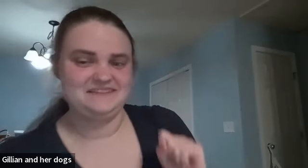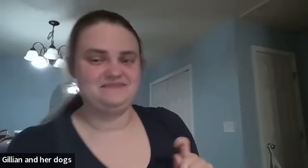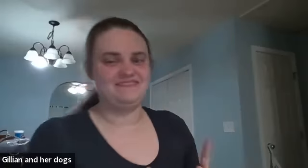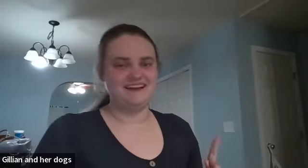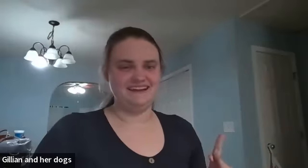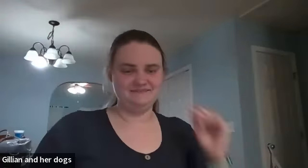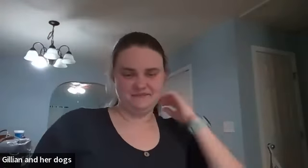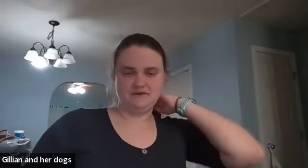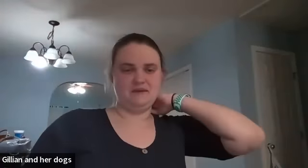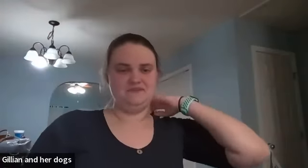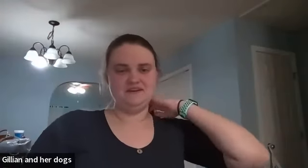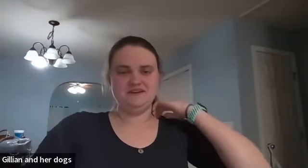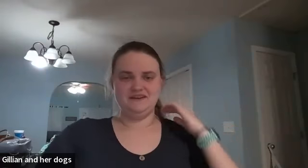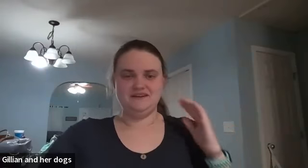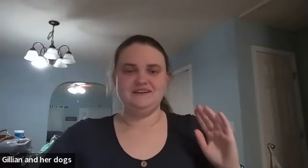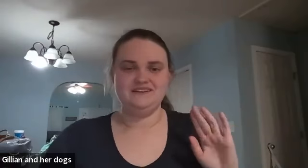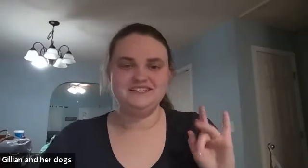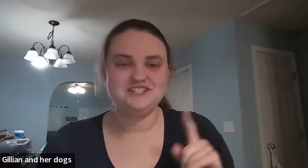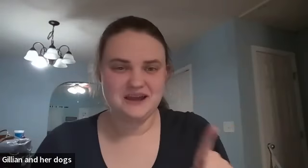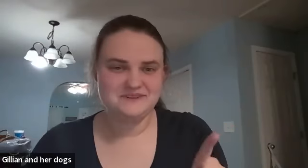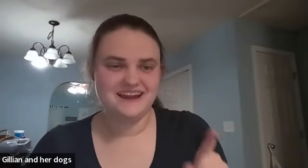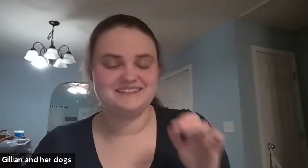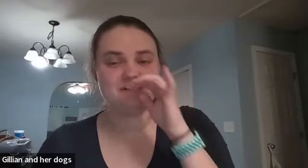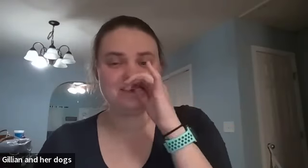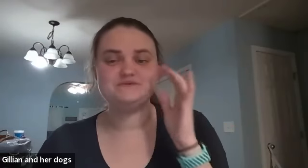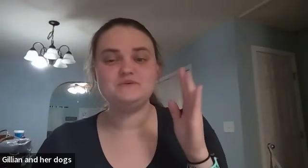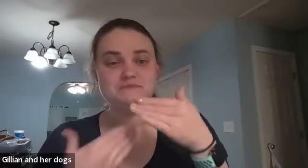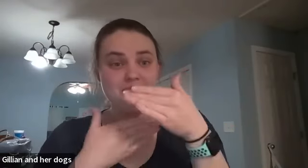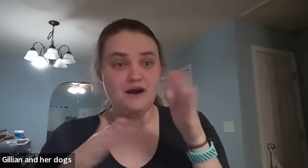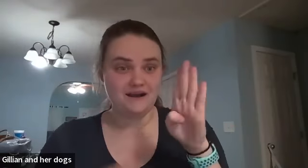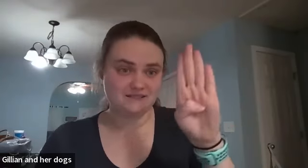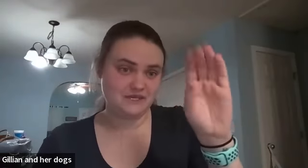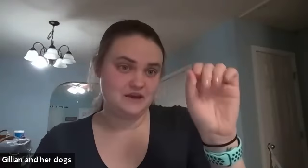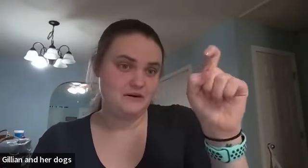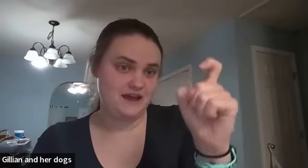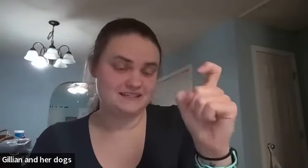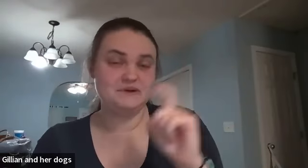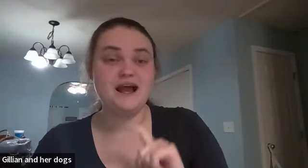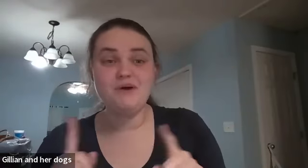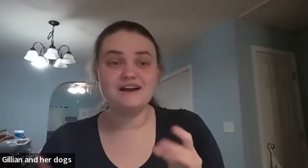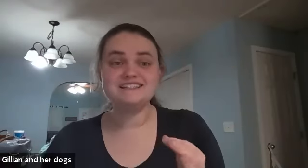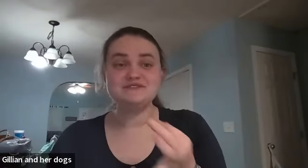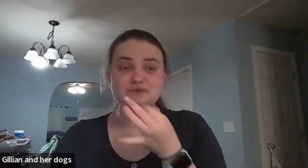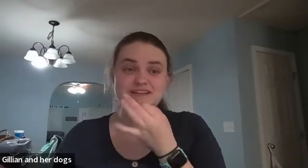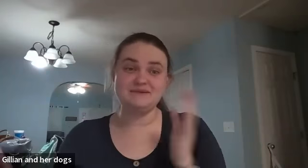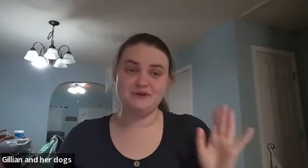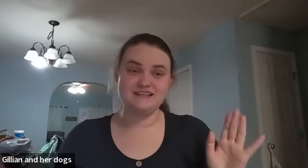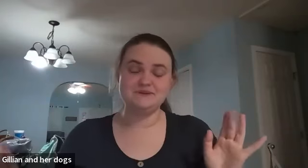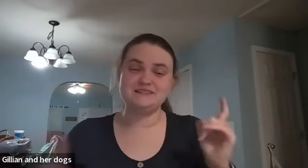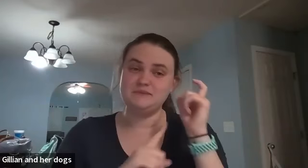All right, okay. Good job, you guys. So, okay, this one was box, B-O-X, but I'm honestly really impressed because people